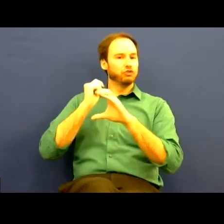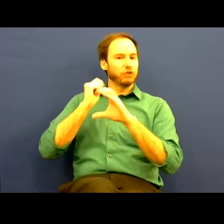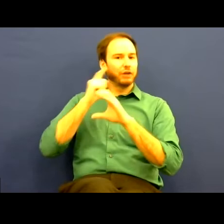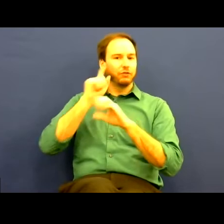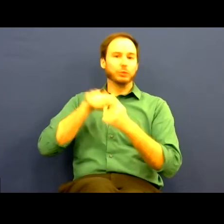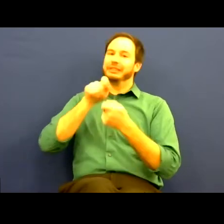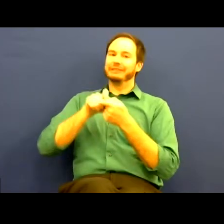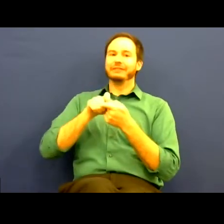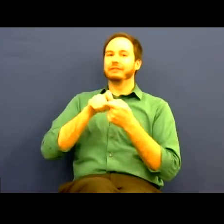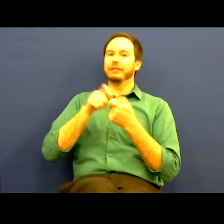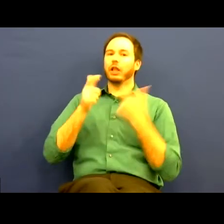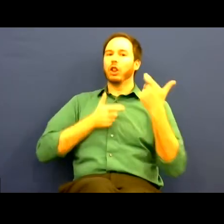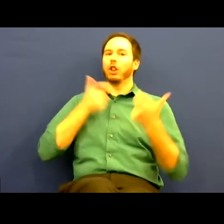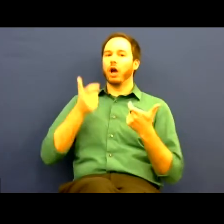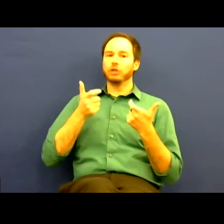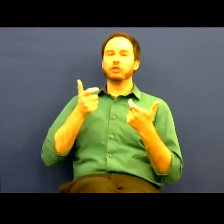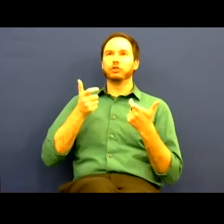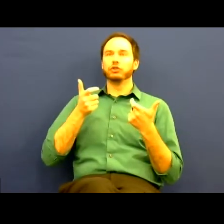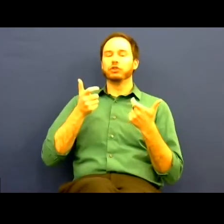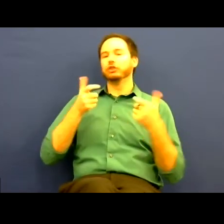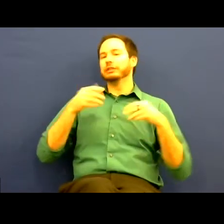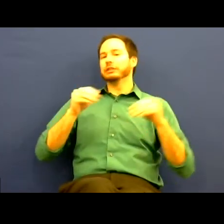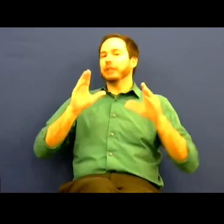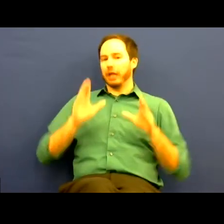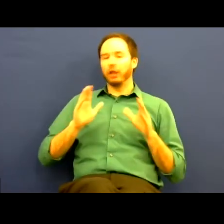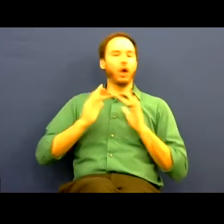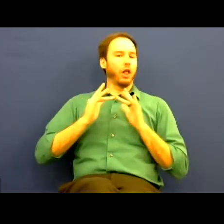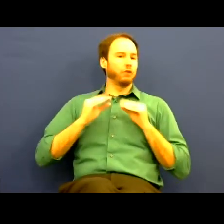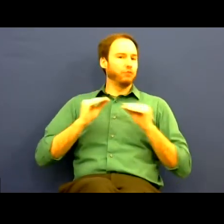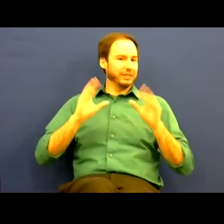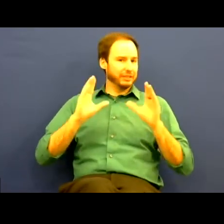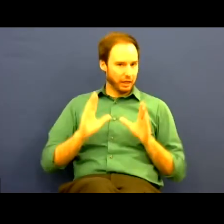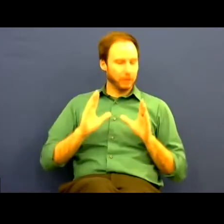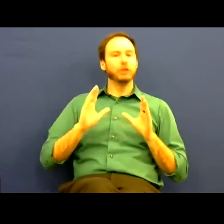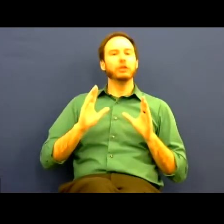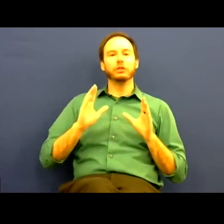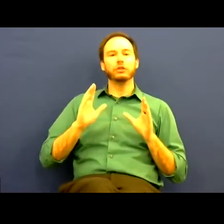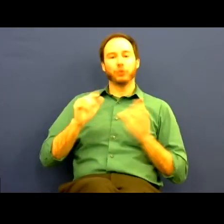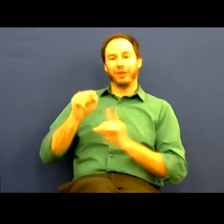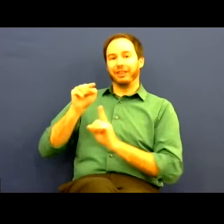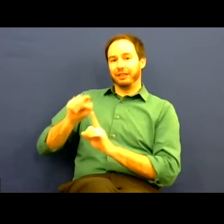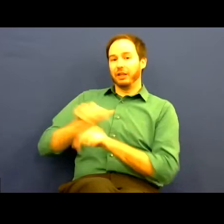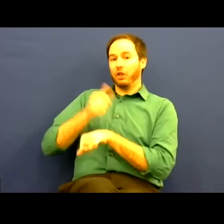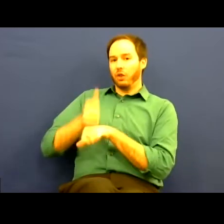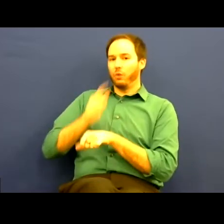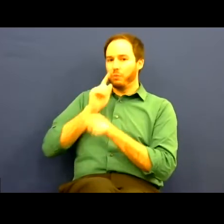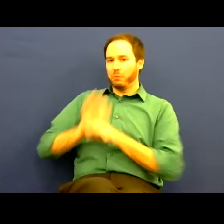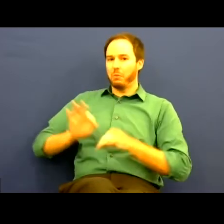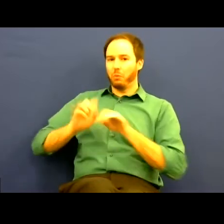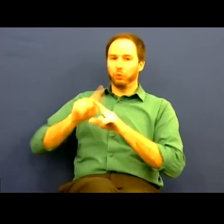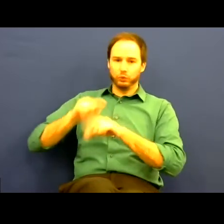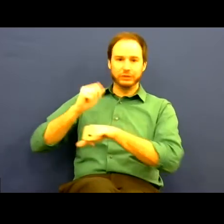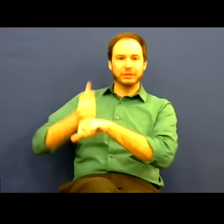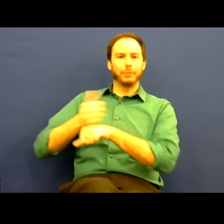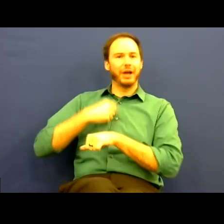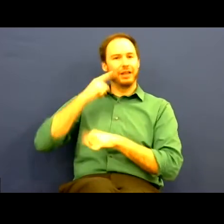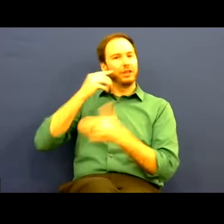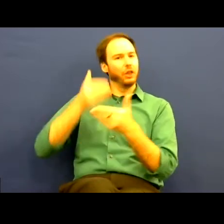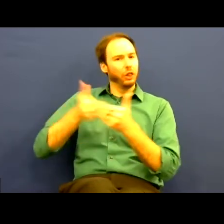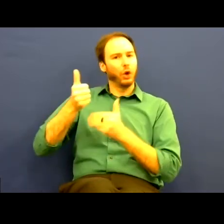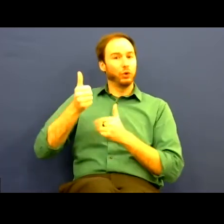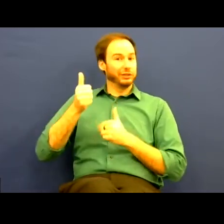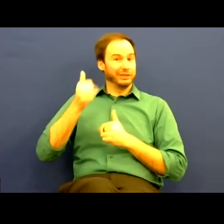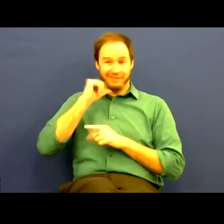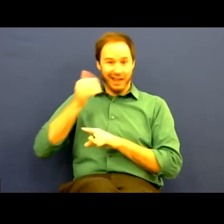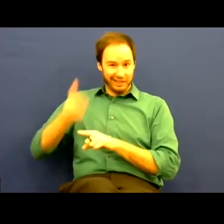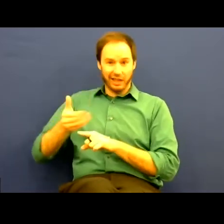very large retailer, online retailer. And this is an important location for them. I believe their closest locations are